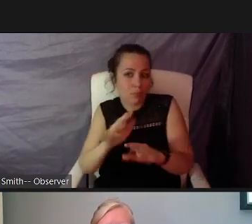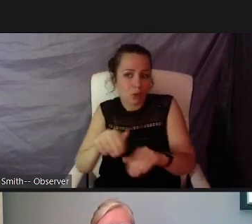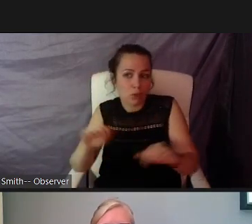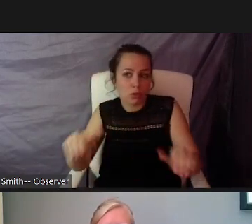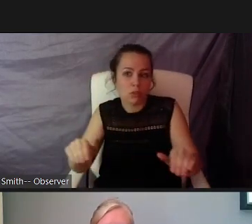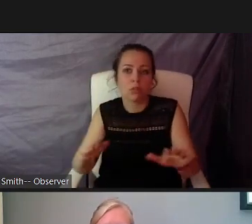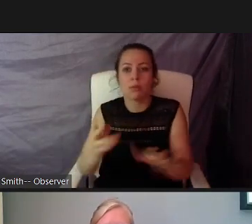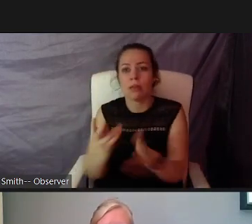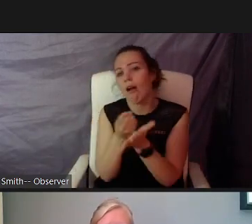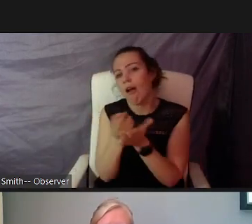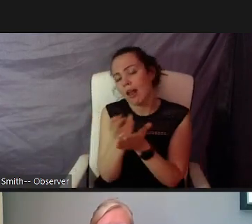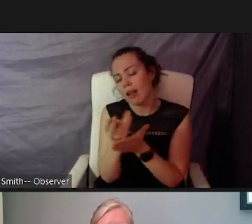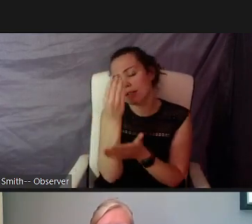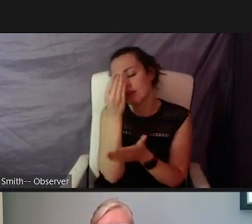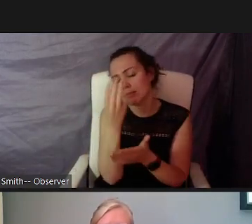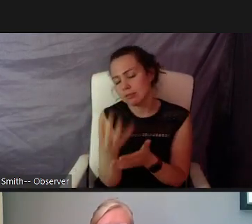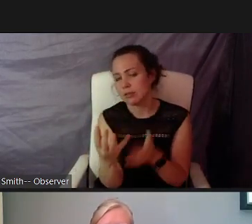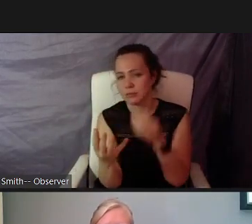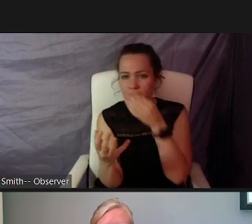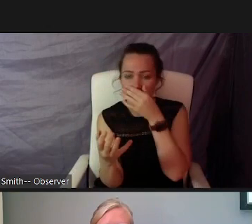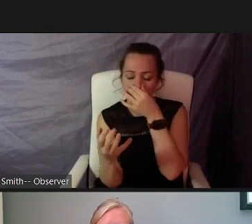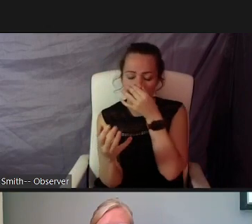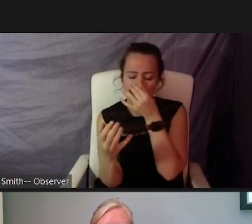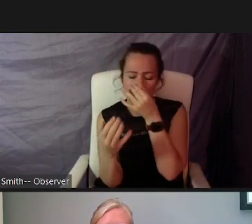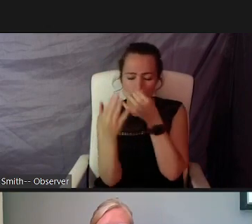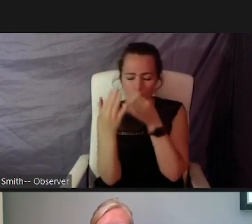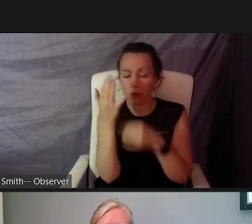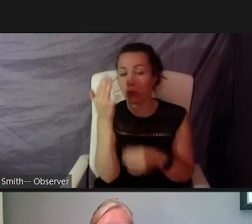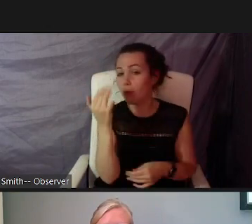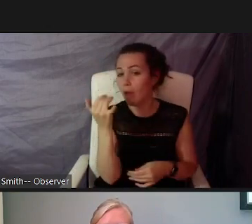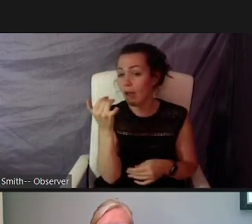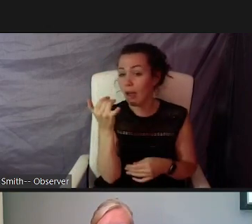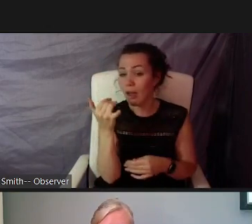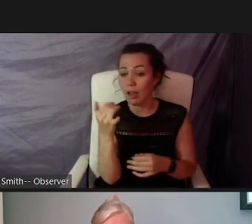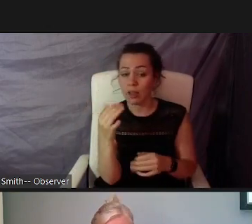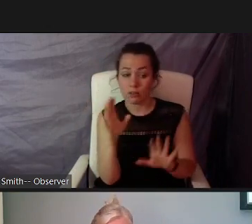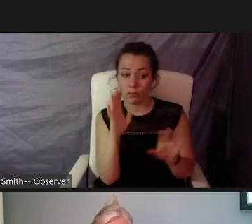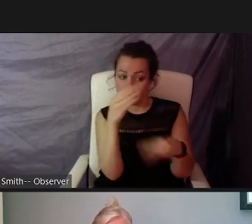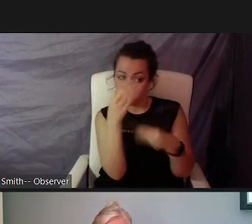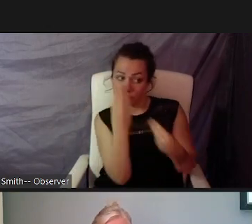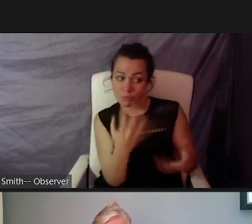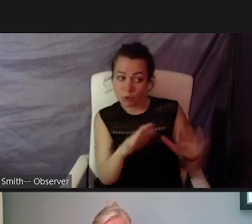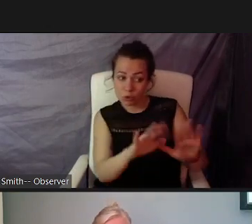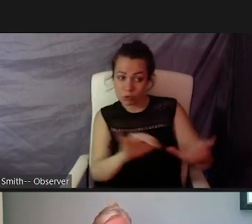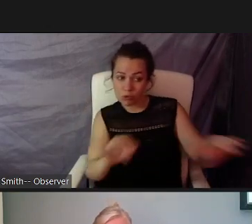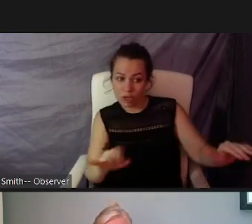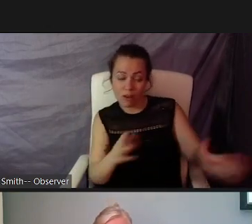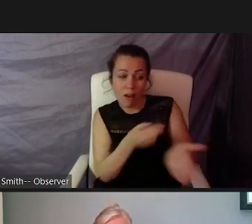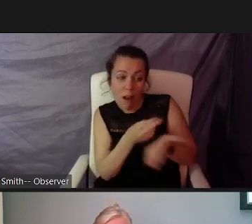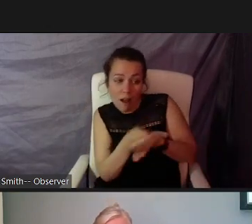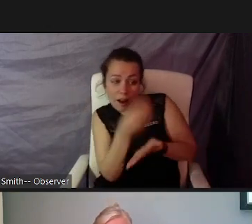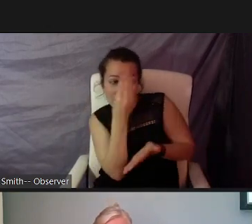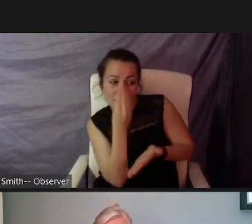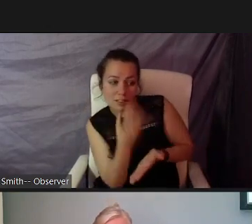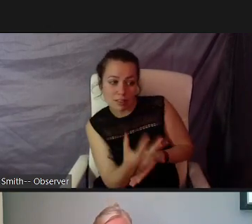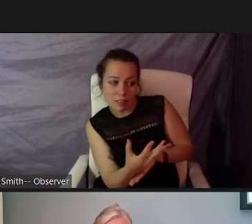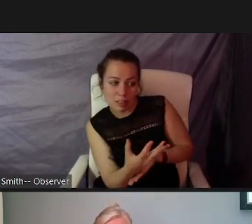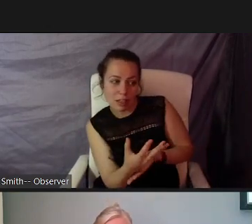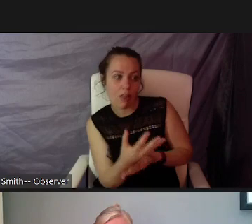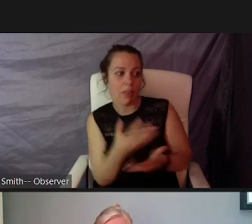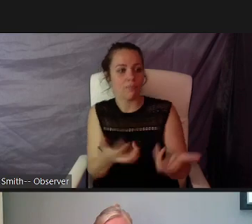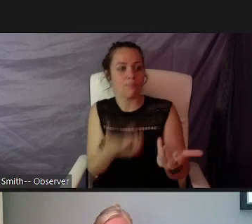with them, because giving children clear messages about the situation in a way that's adapted for